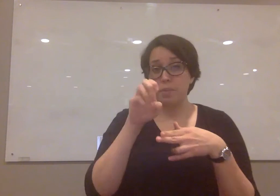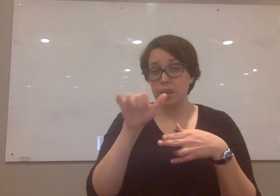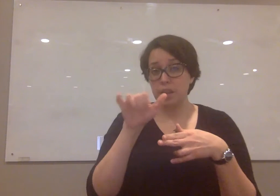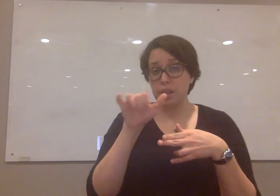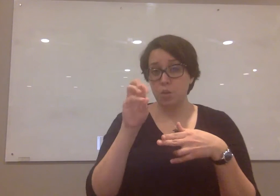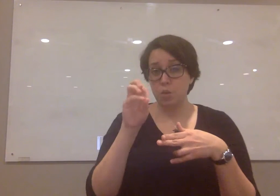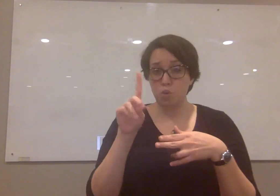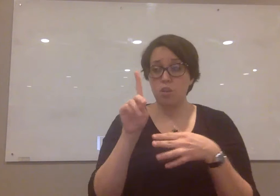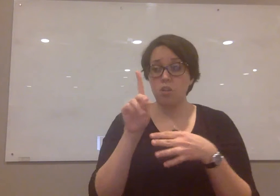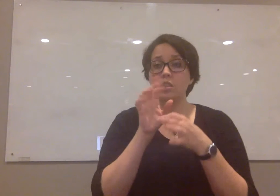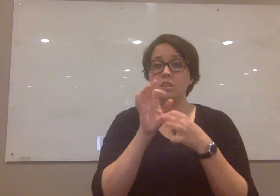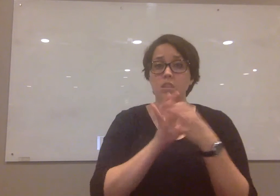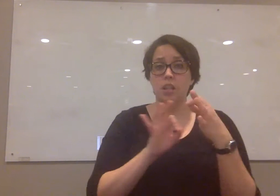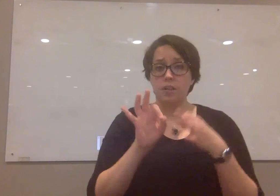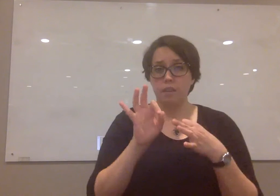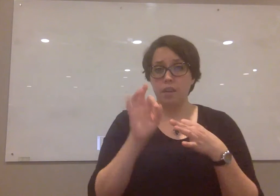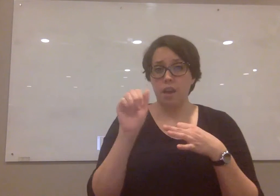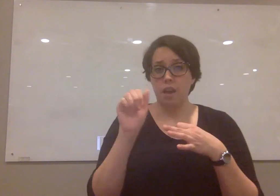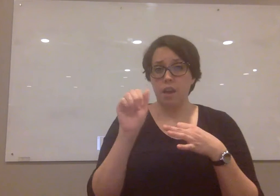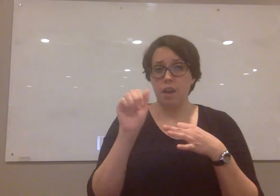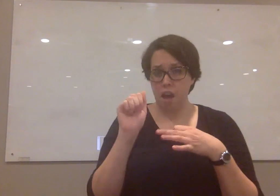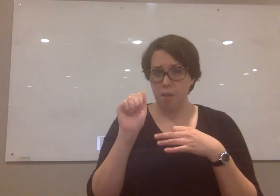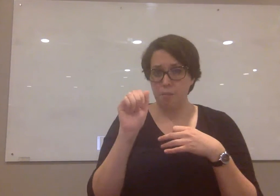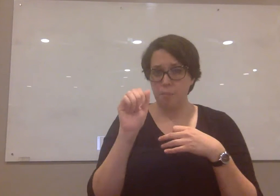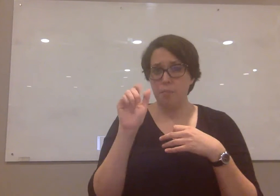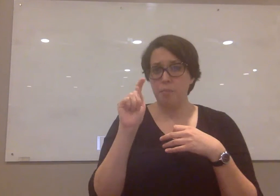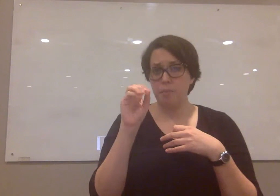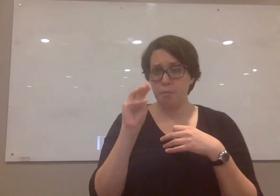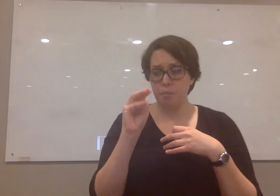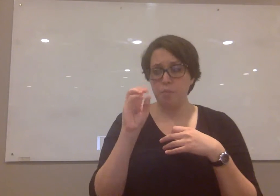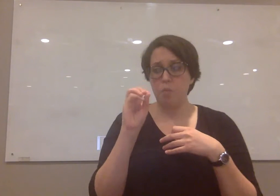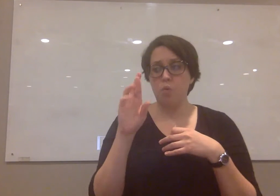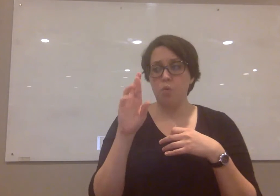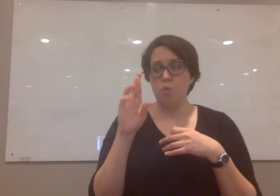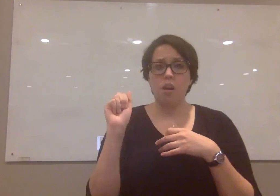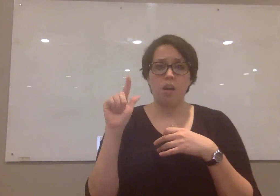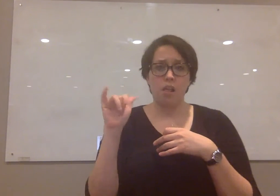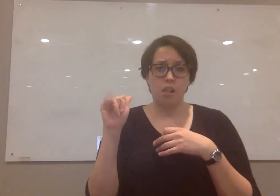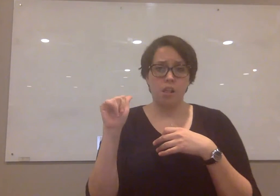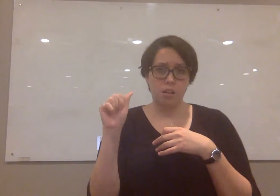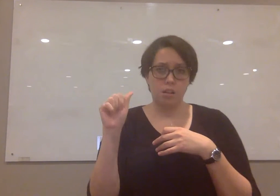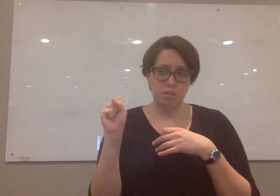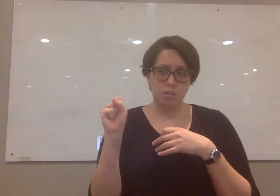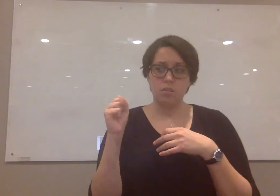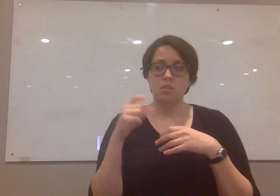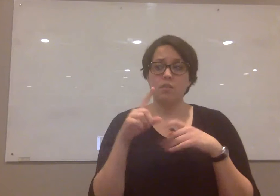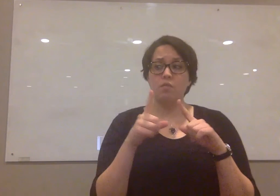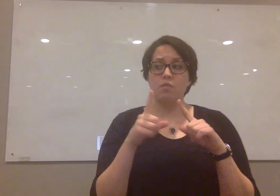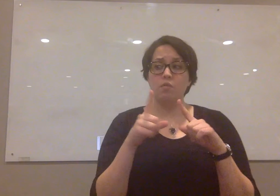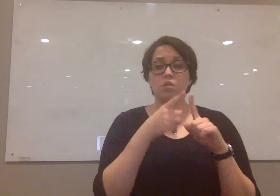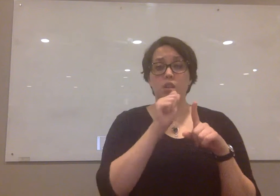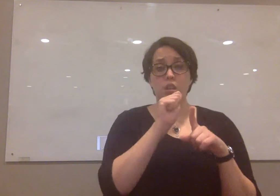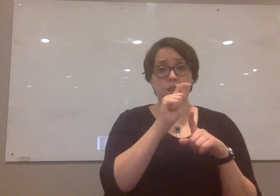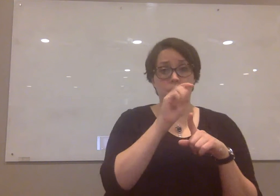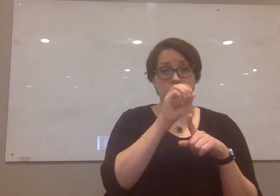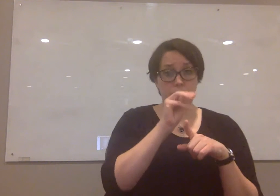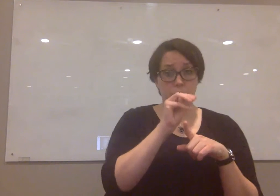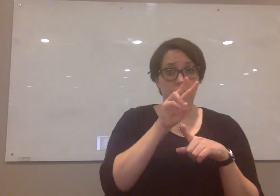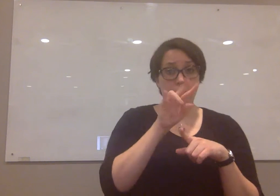for the name, you actually do a tuple that starts with the atom via, and then the next element is which module to talk